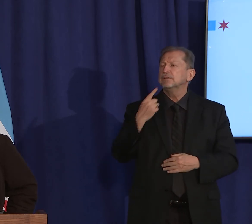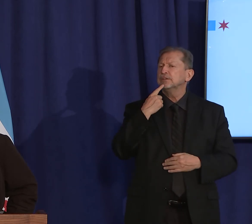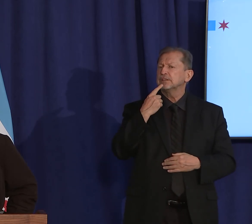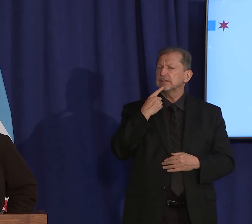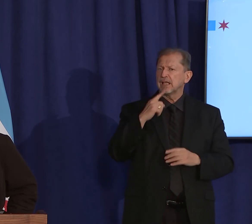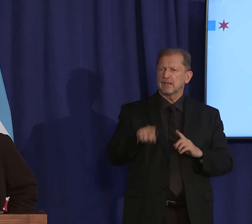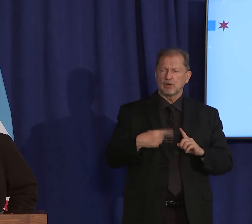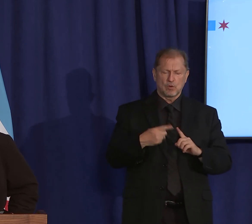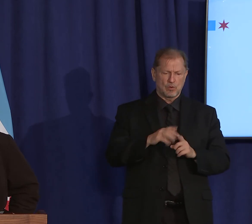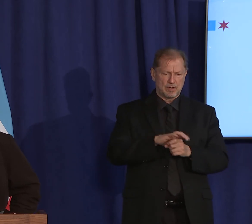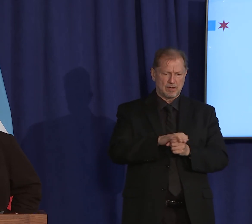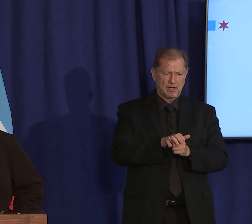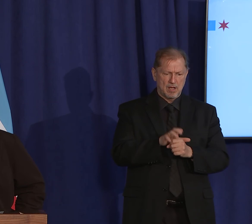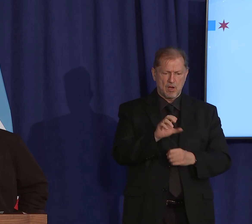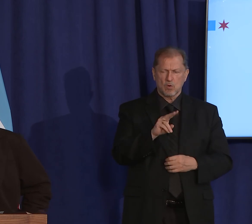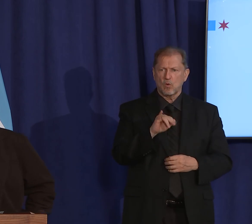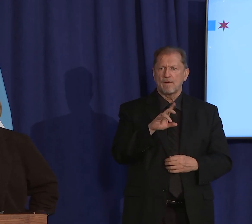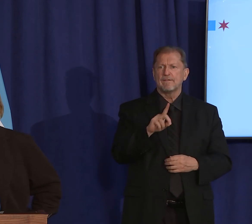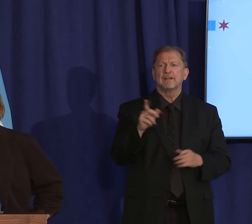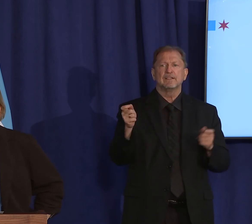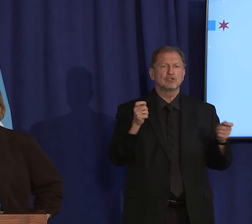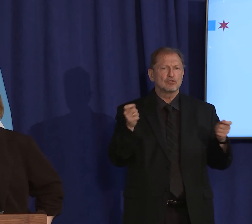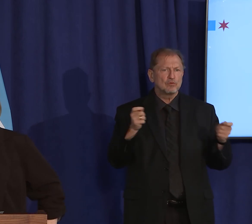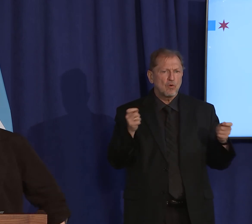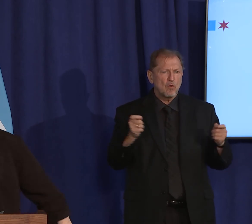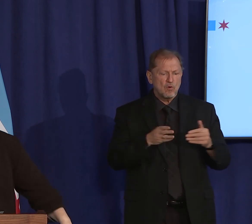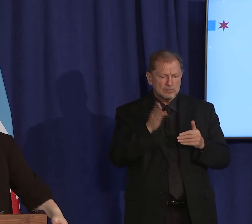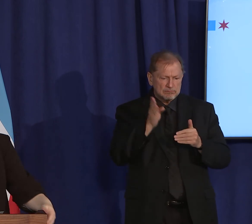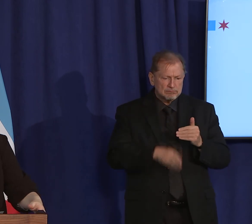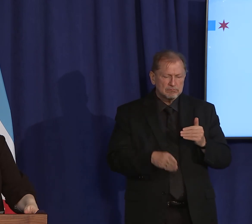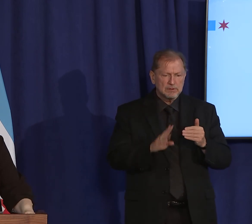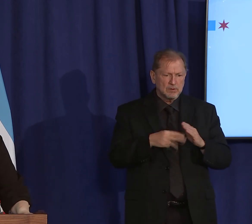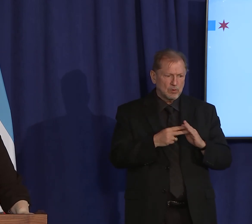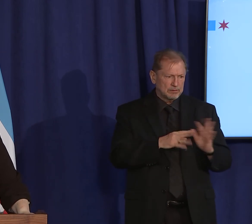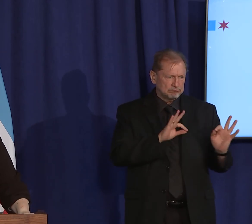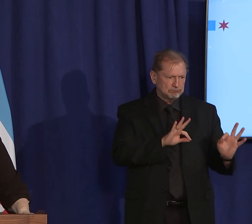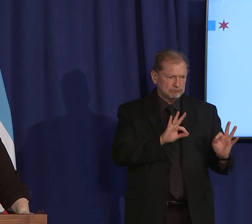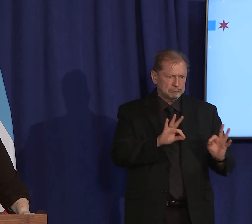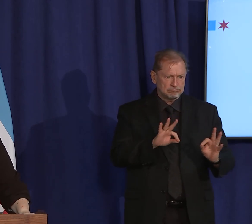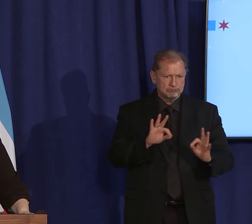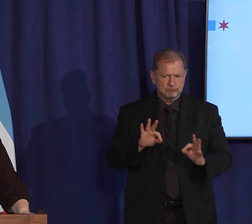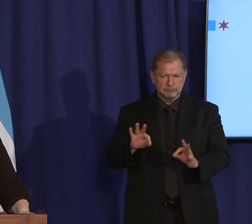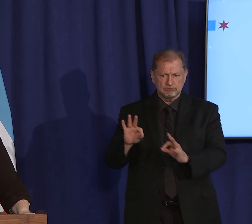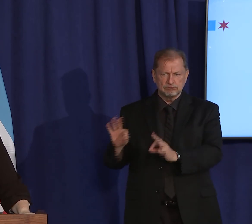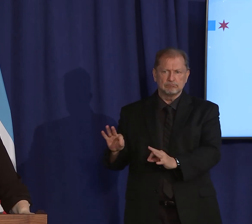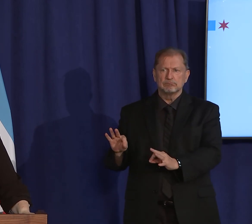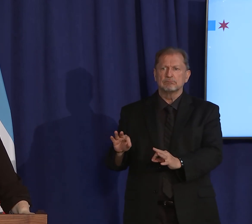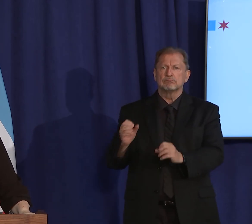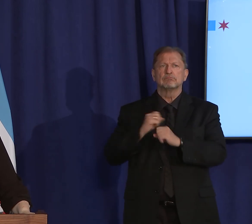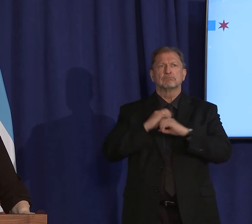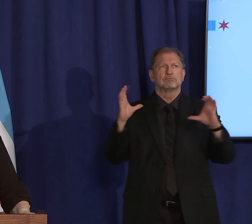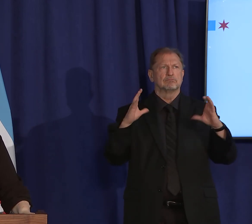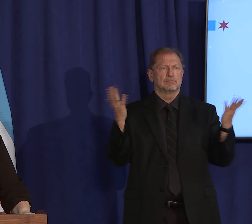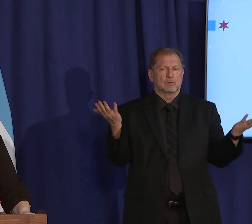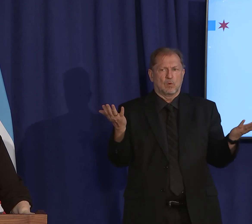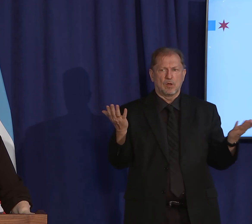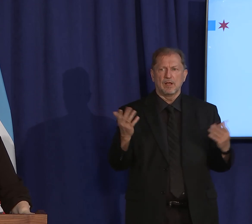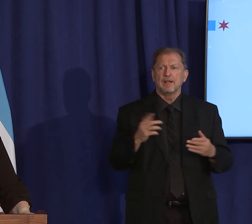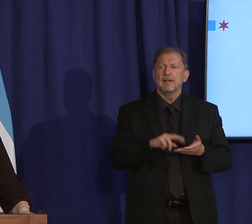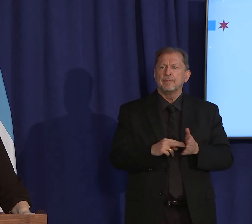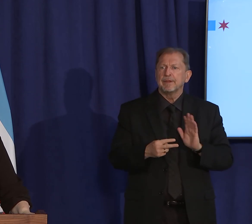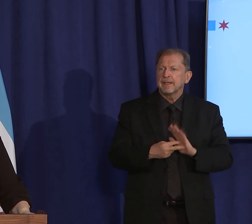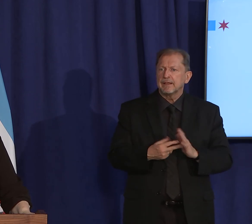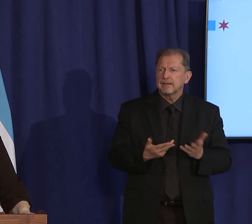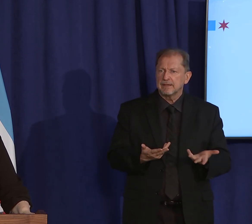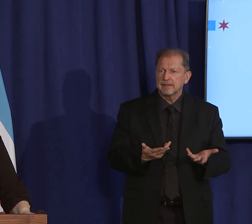what you expect life to look like when we're all in those metrics on the right. Does that mean we're not going to have to wear masks anymore? No anxiety when we're going into